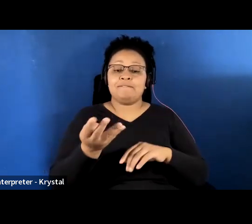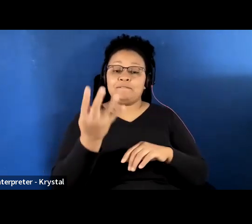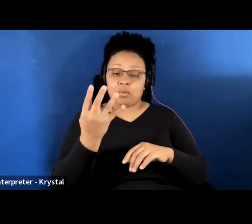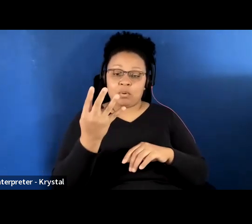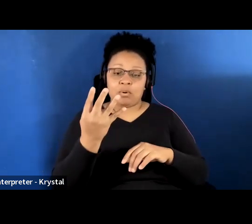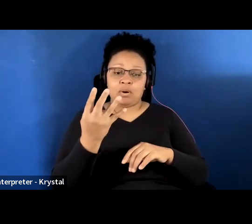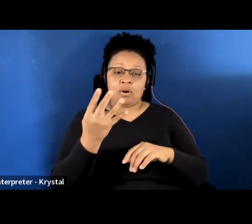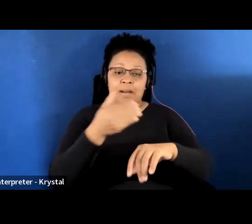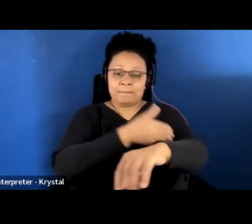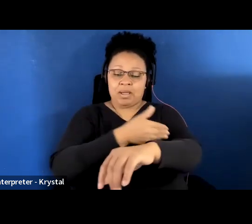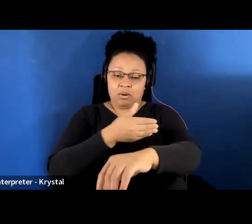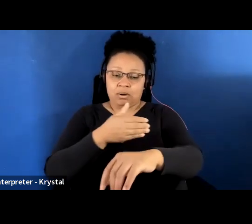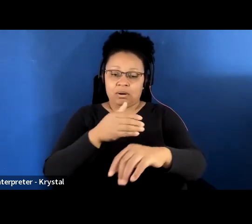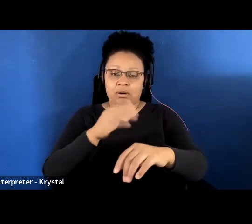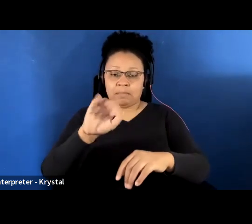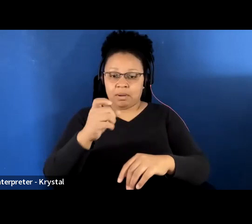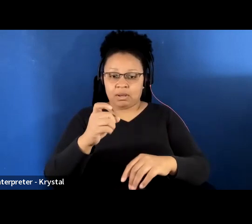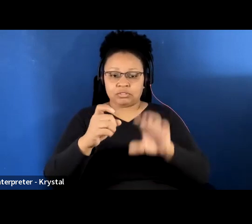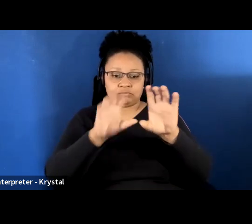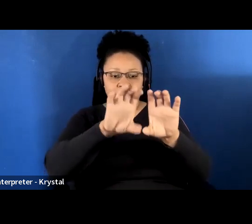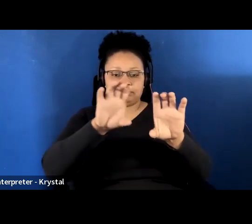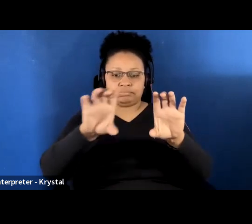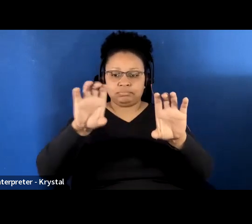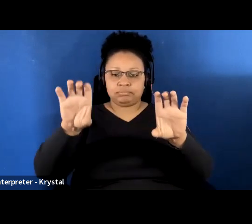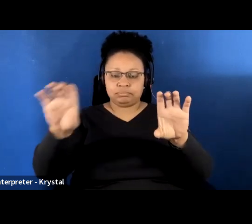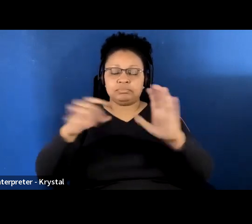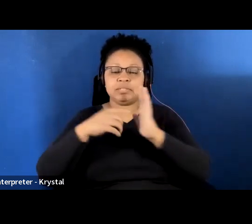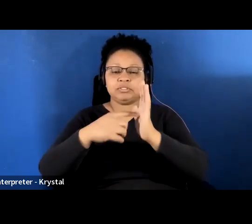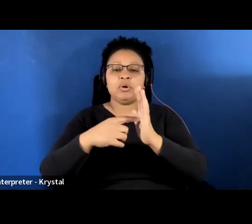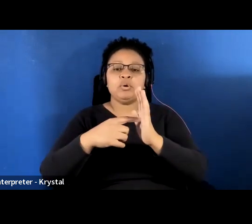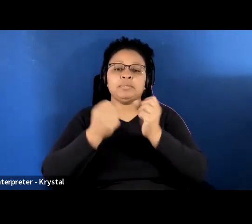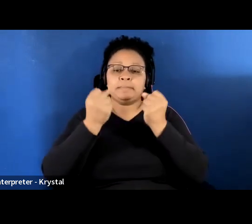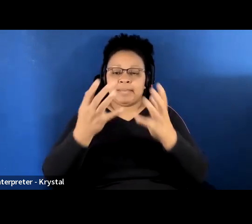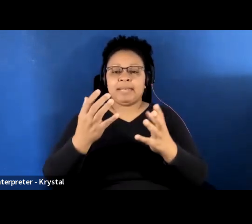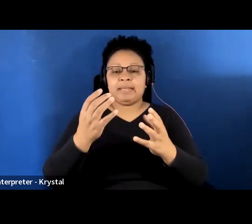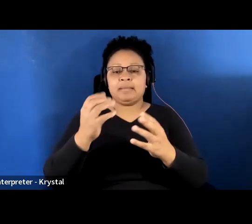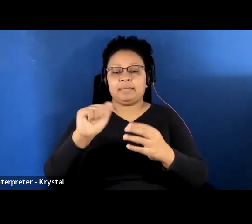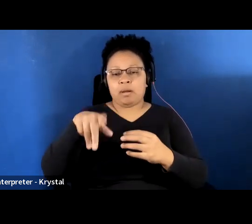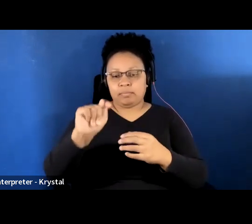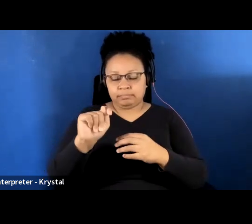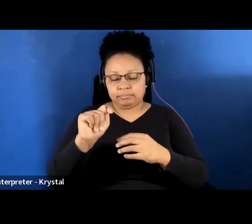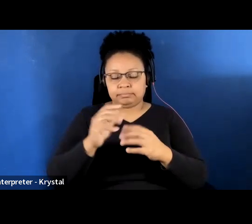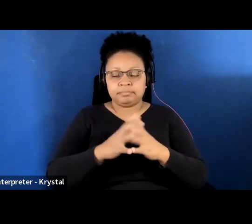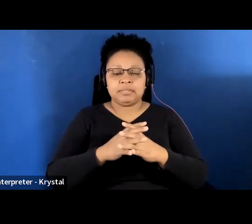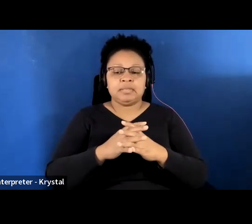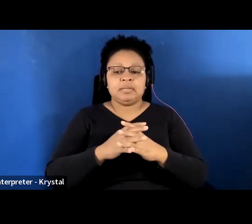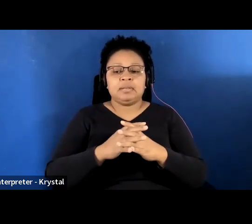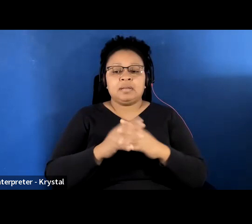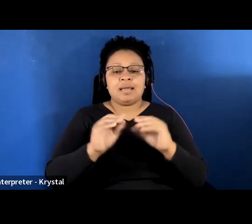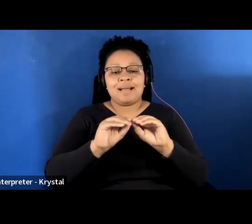in a row, and indicating there are going to be multiple units. This is